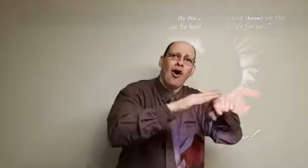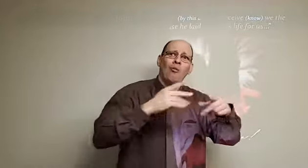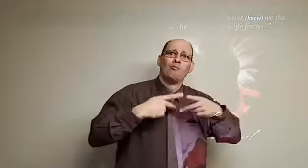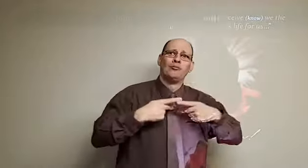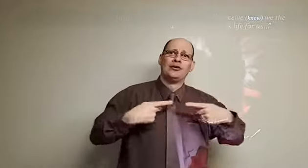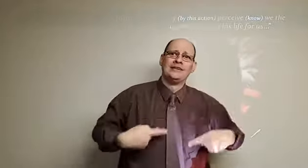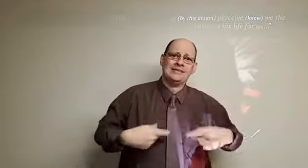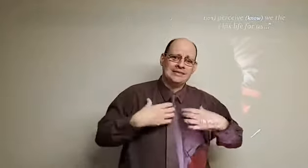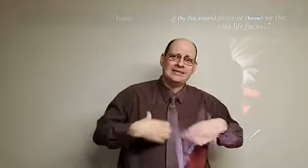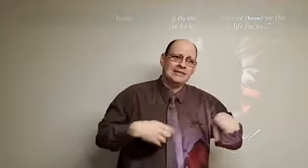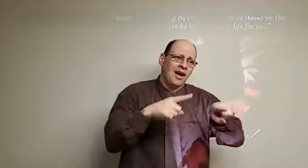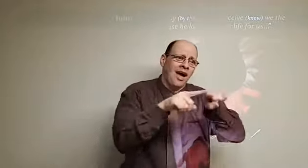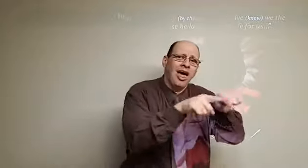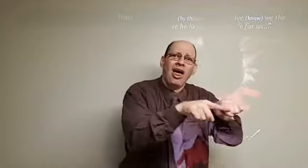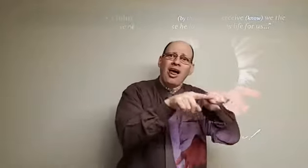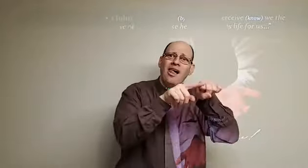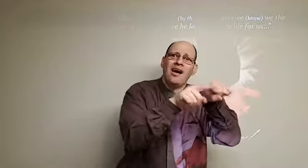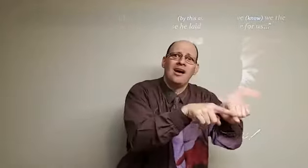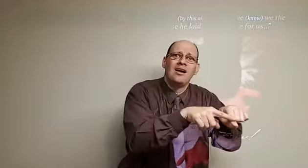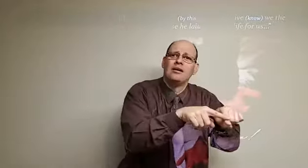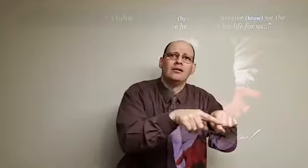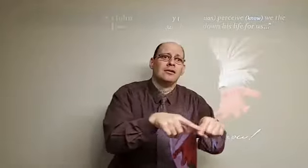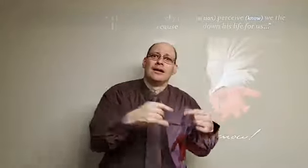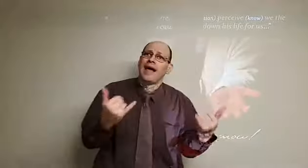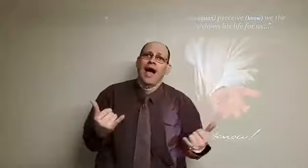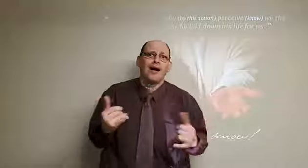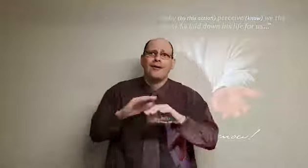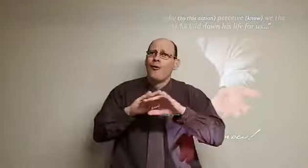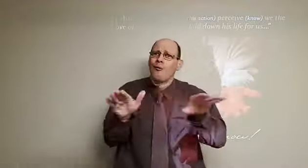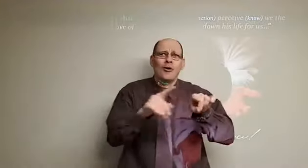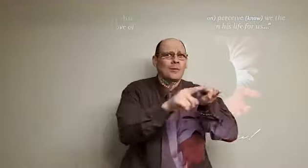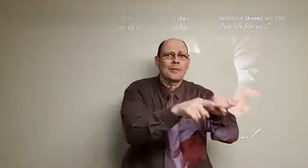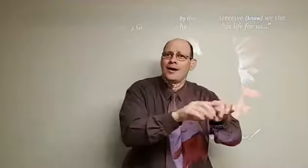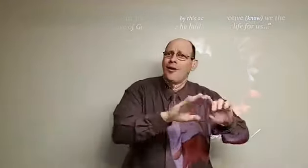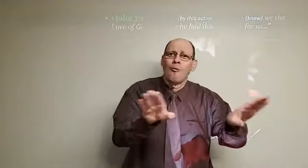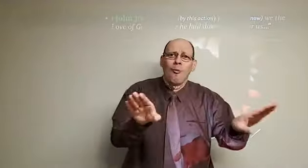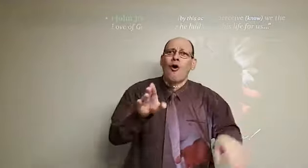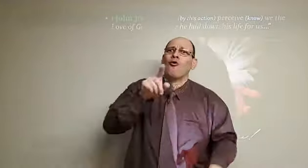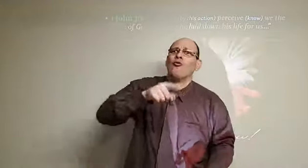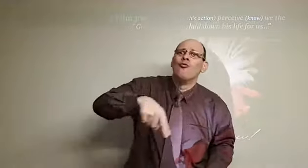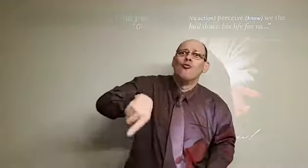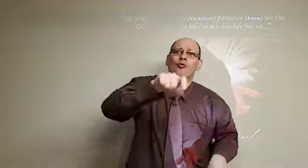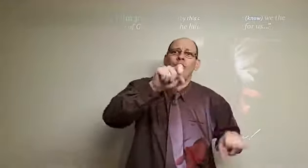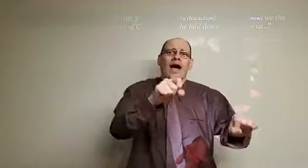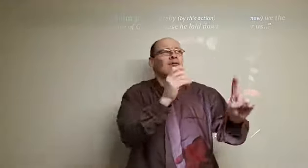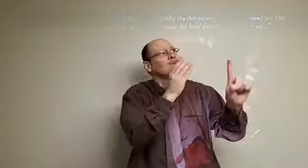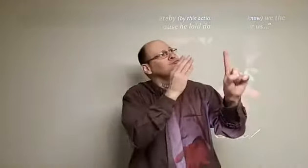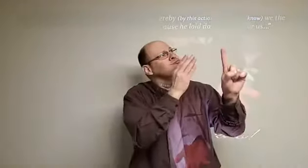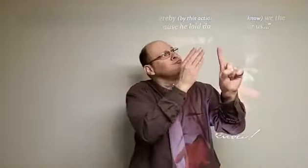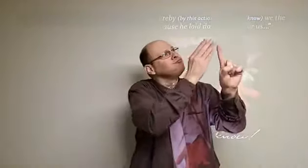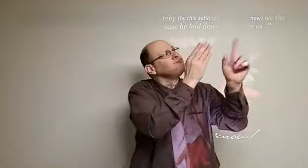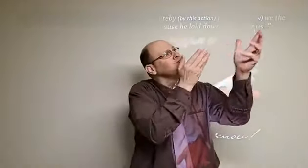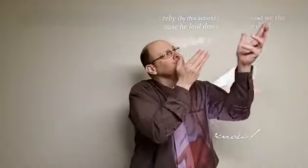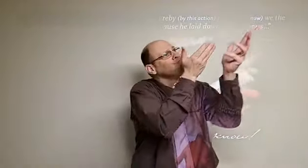and people depended on the high priest but now we no longer need a high priest and the